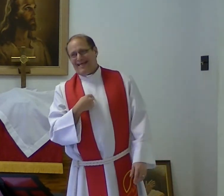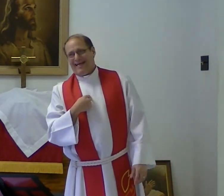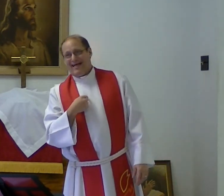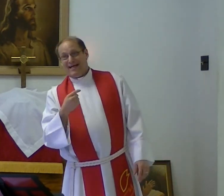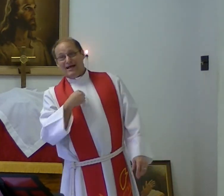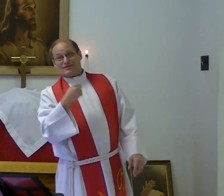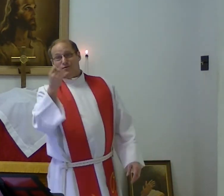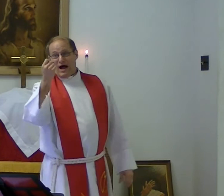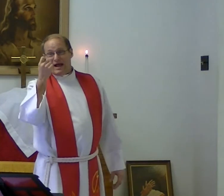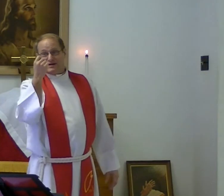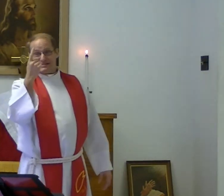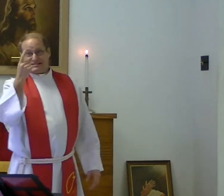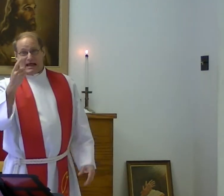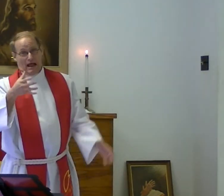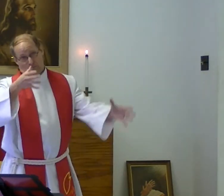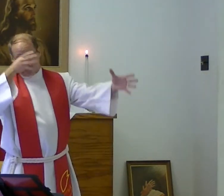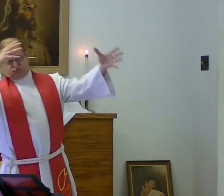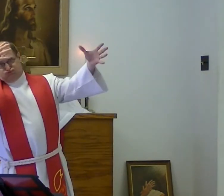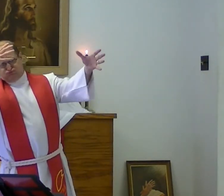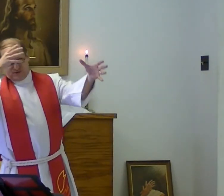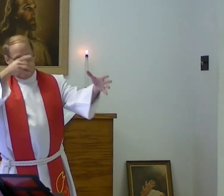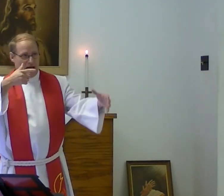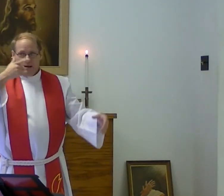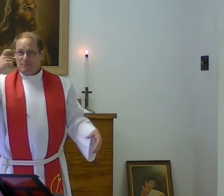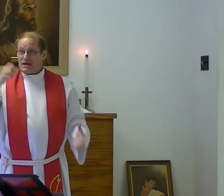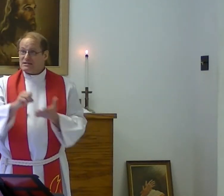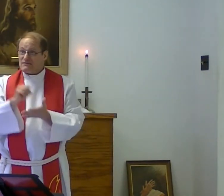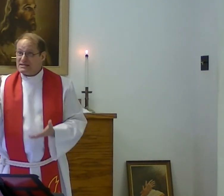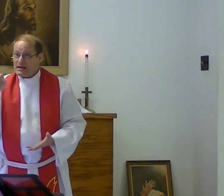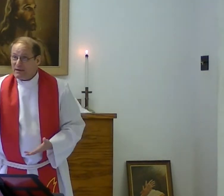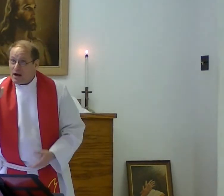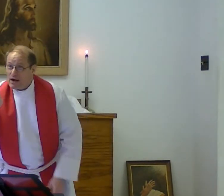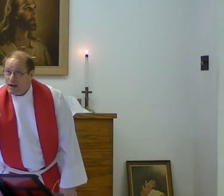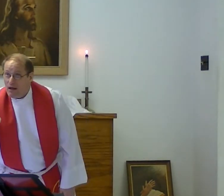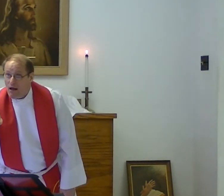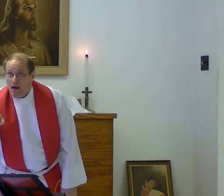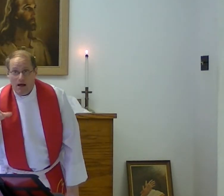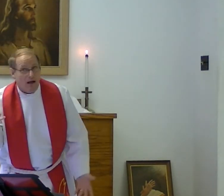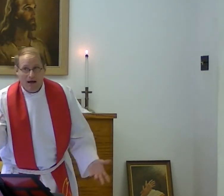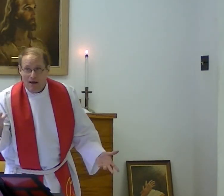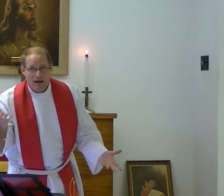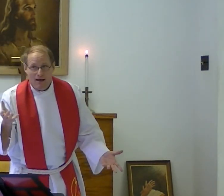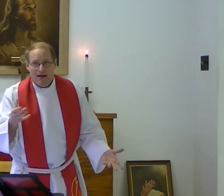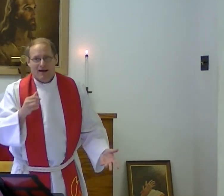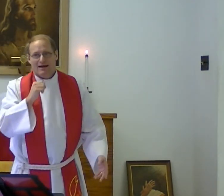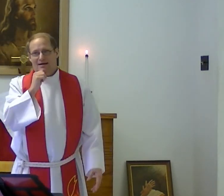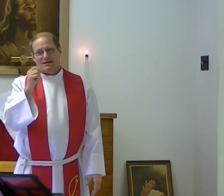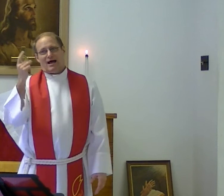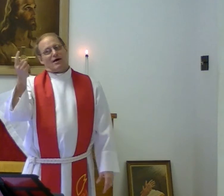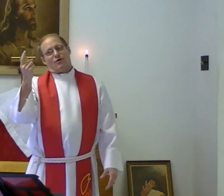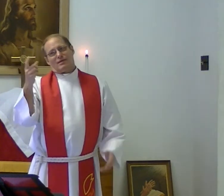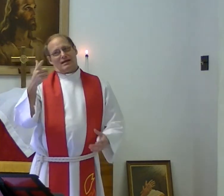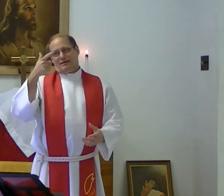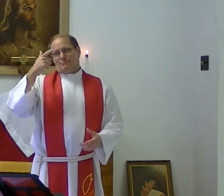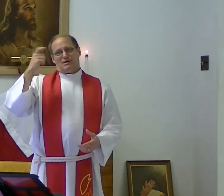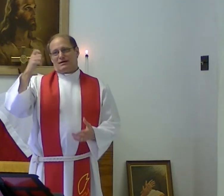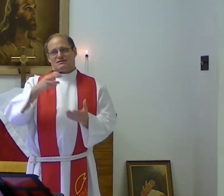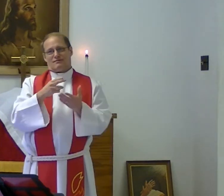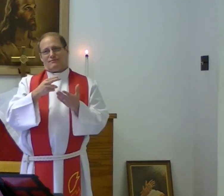Do I understand because of the seminary? Not only because of